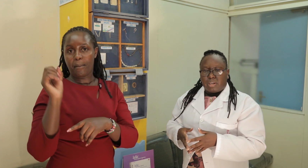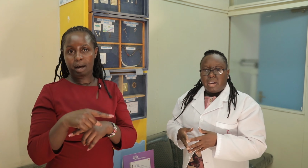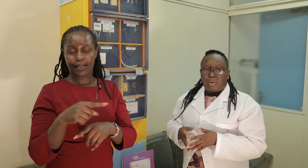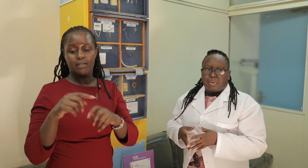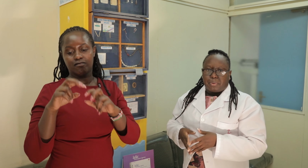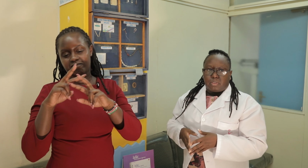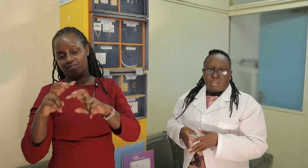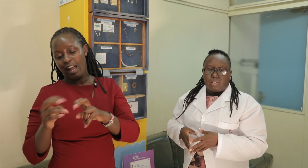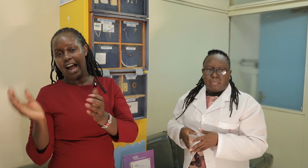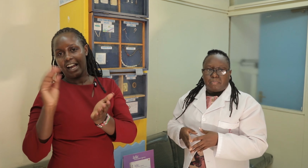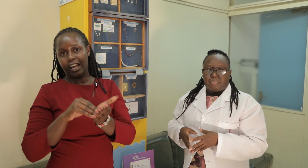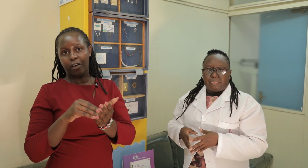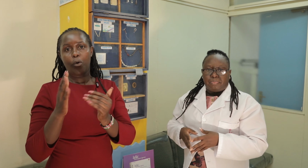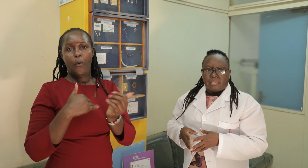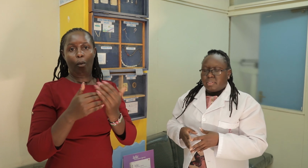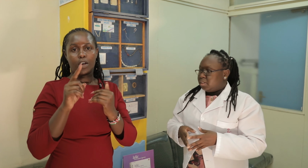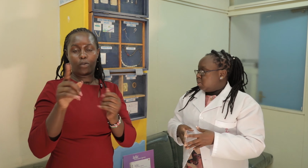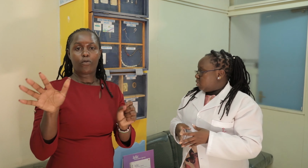fully okay or not.